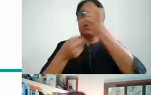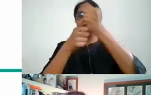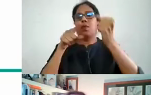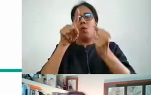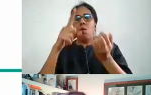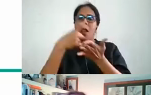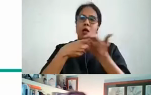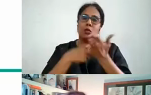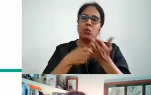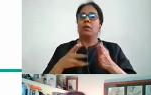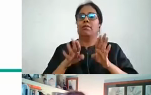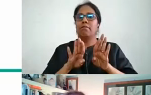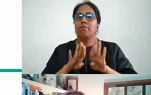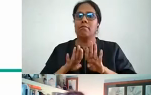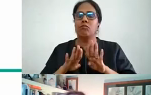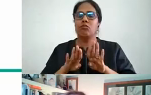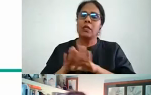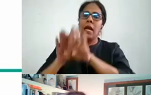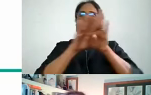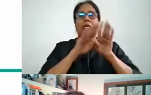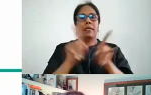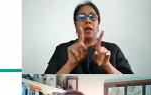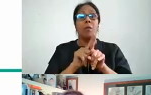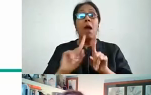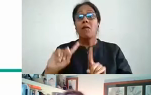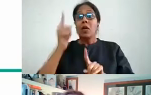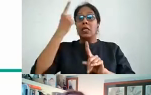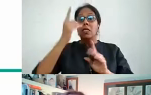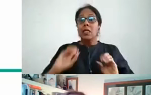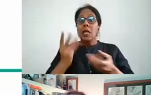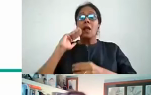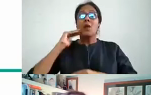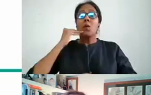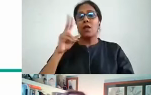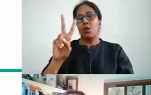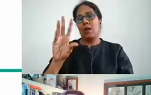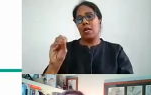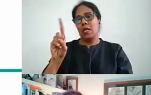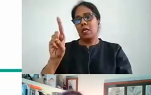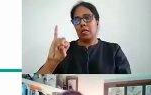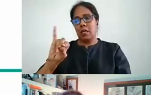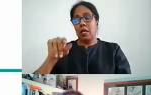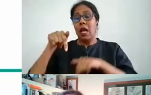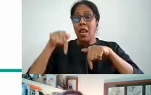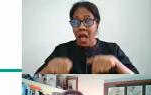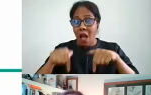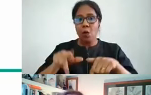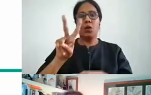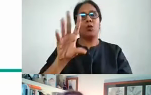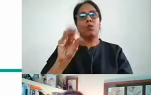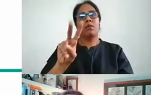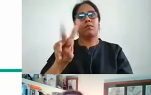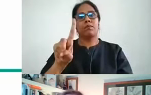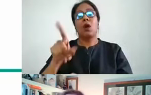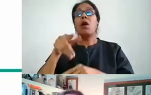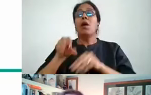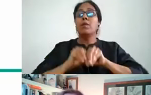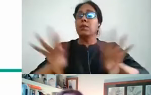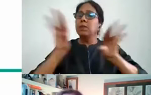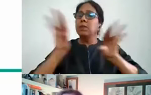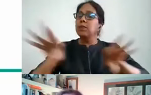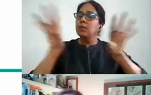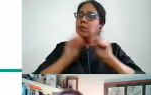prior version was 2016. So, this 2020 version incorporates all the published amendments and a number of